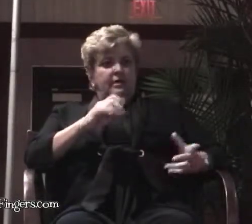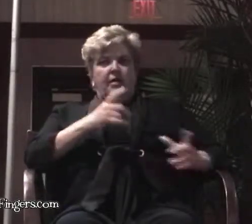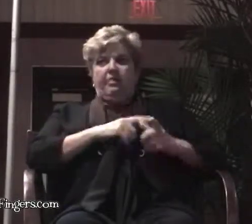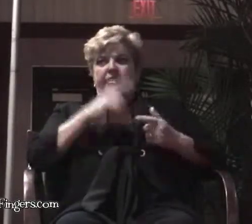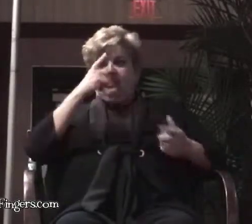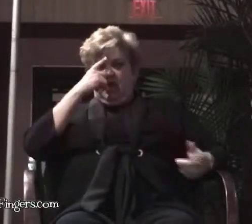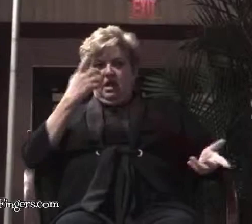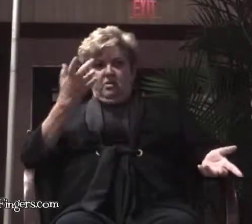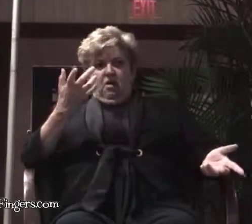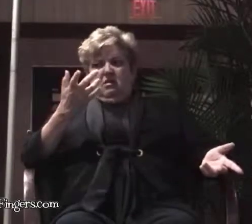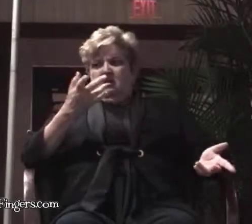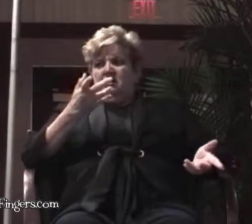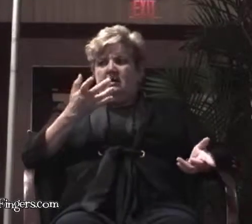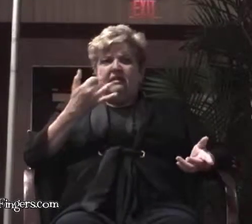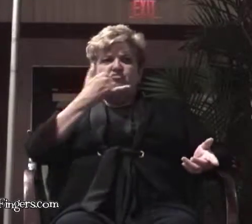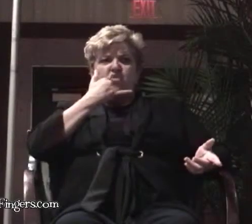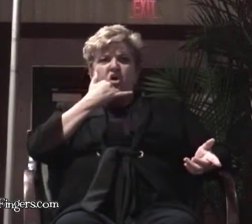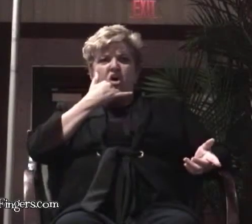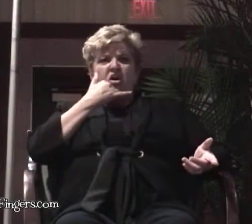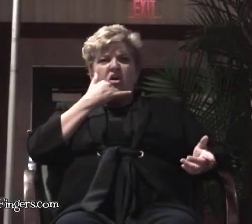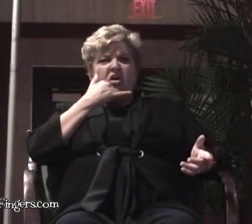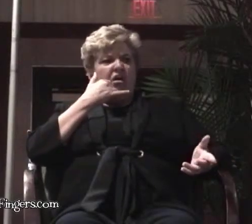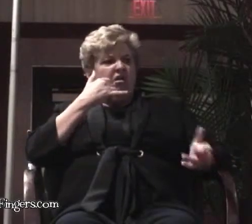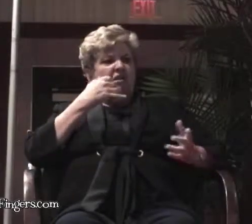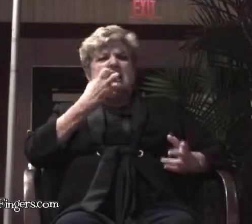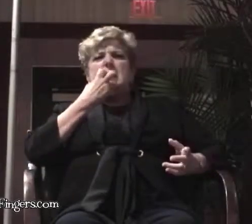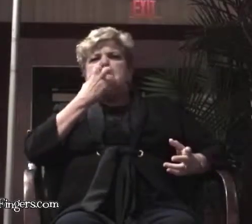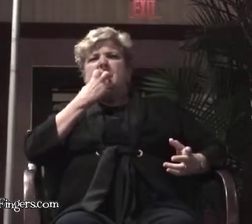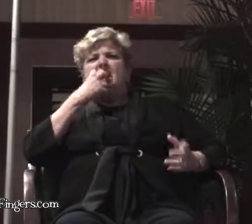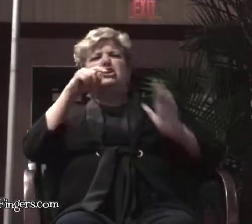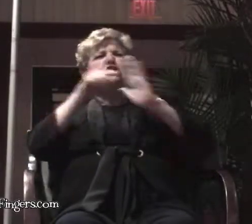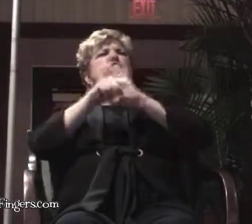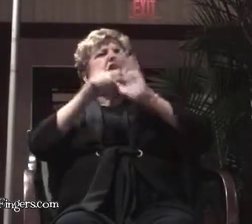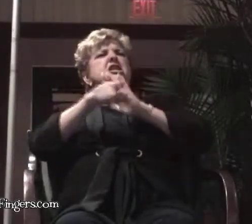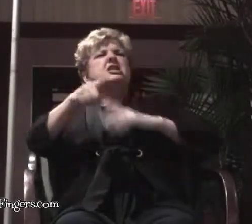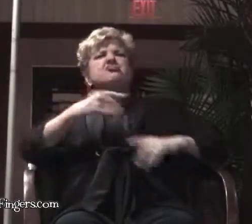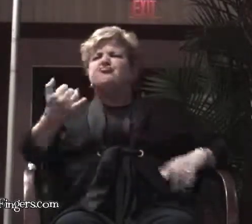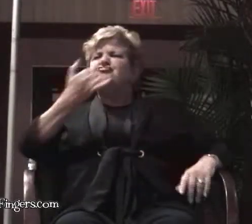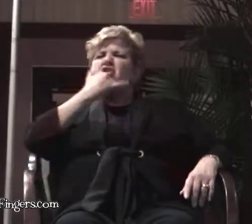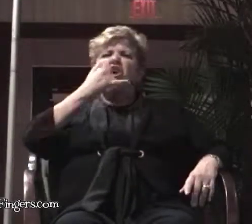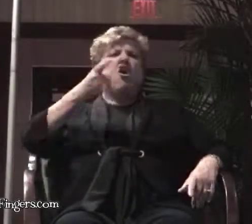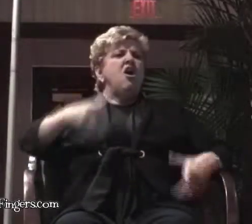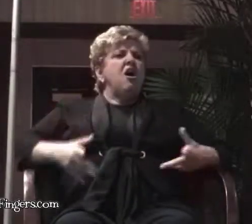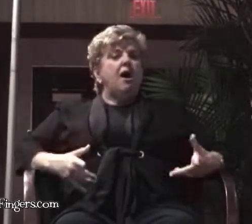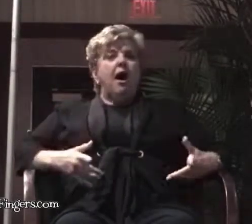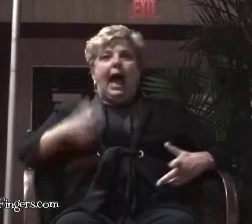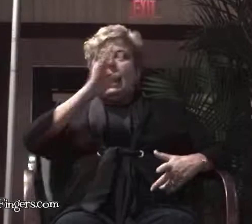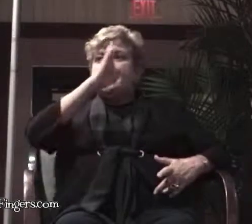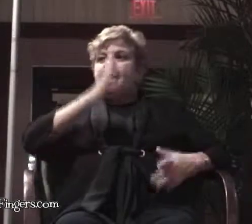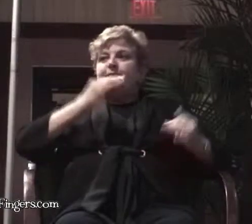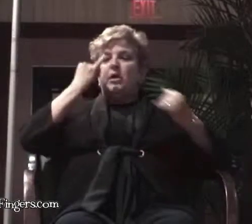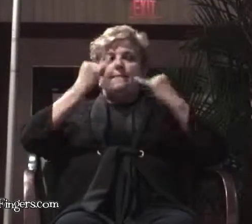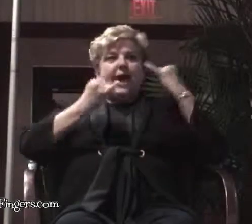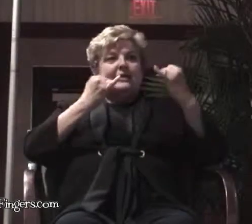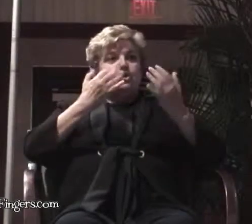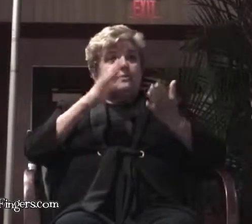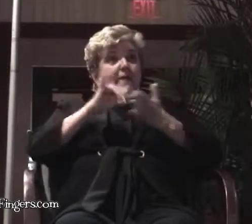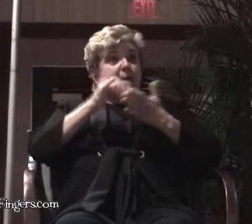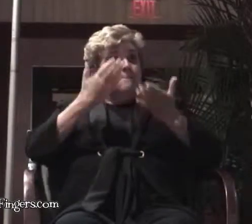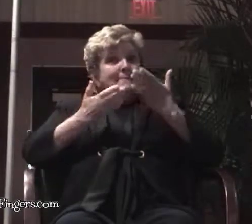off. He's cheating. They're cheating. Never in my wildest dreams did I ever imagine that he might have seen it differently than